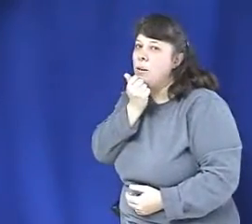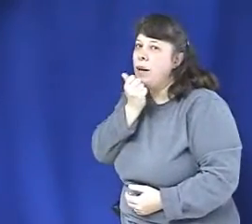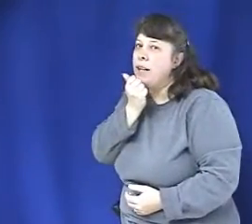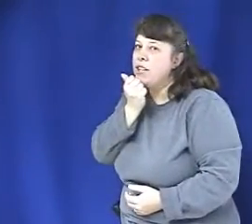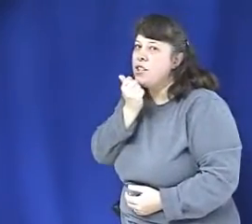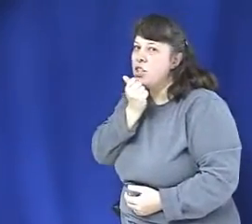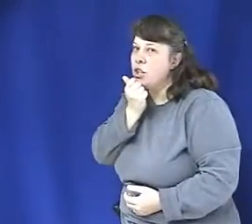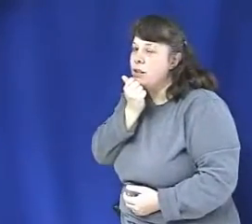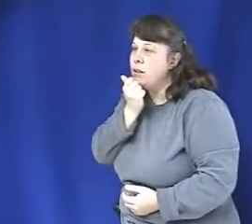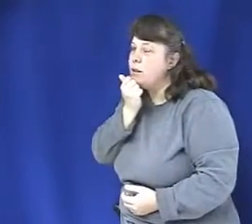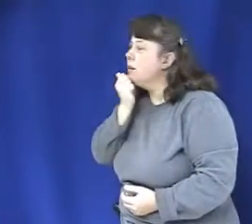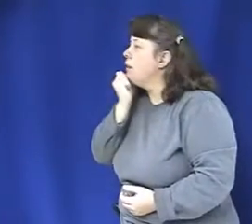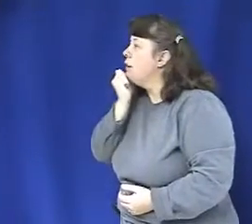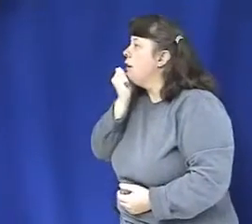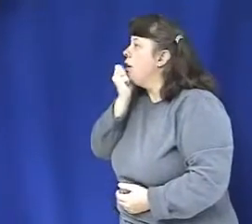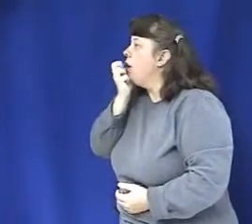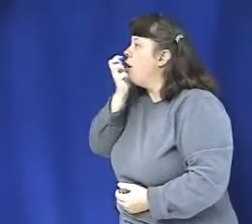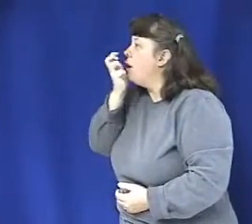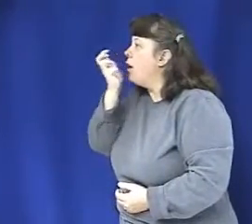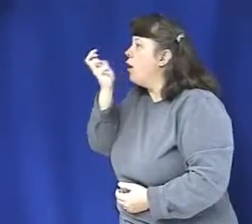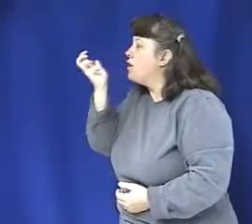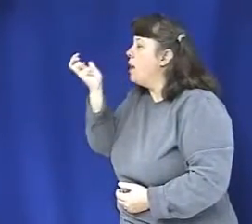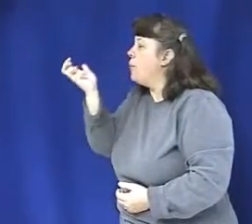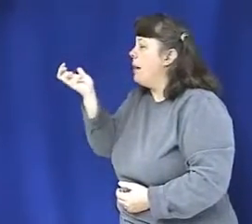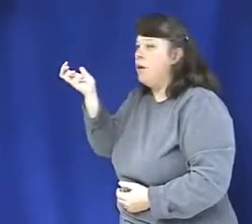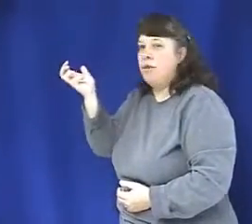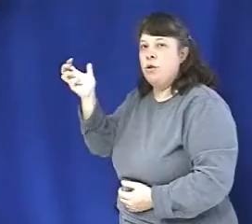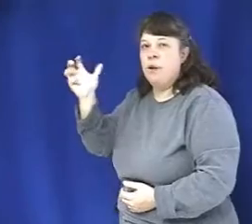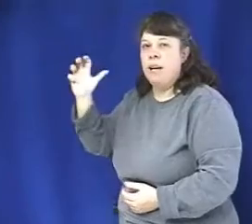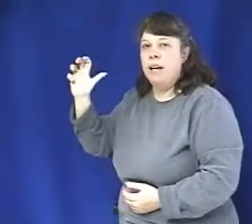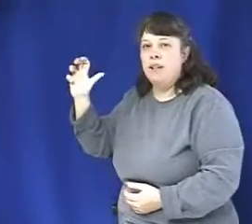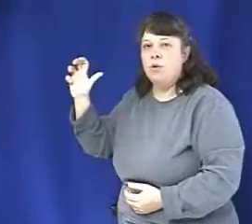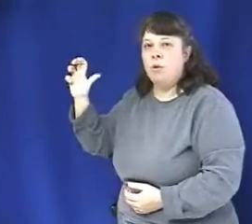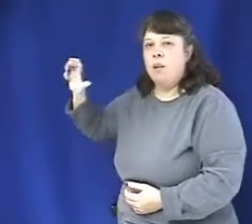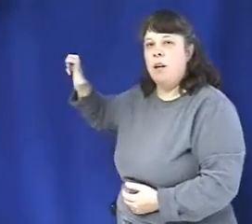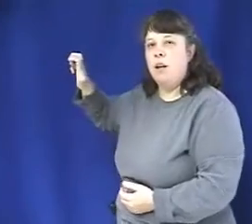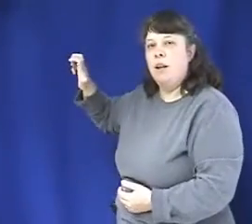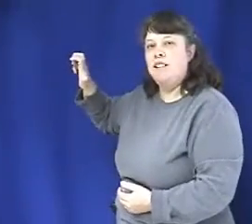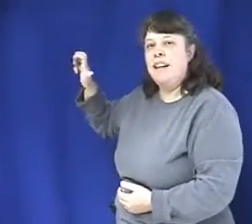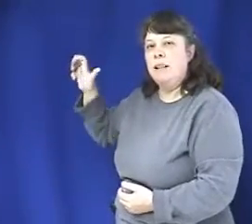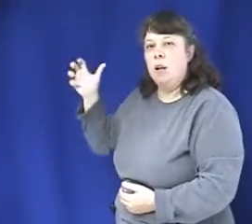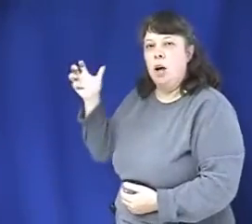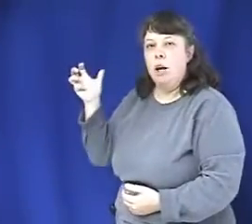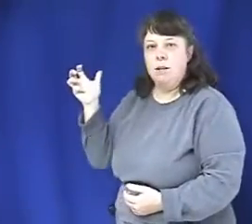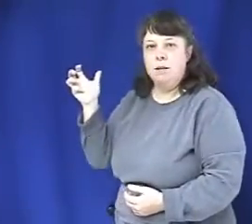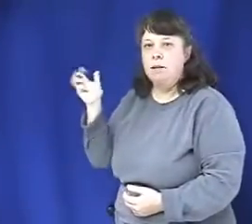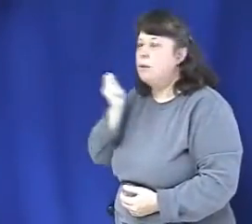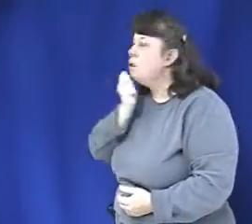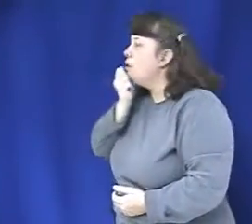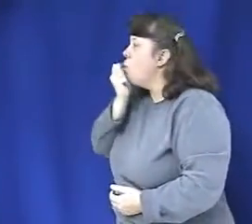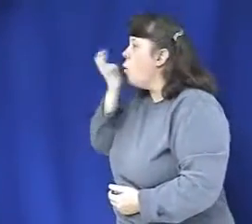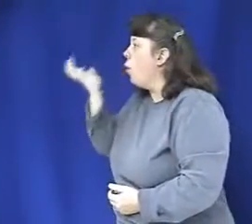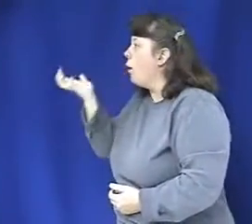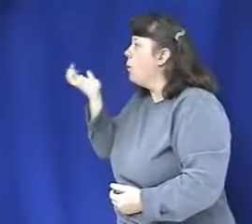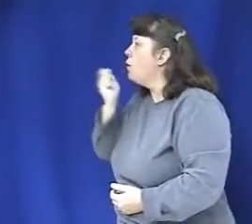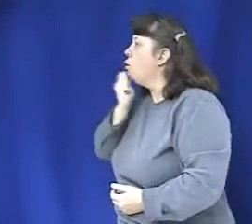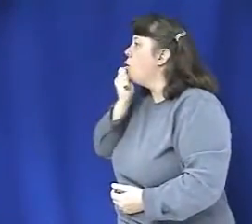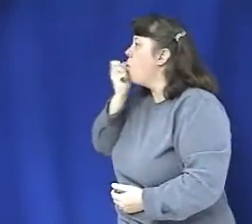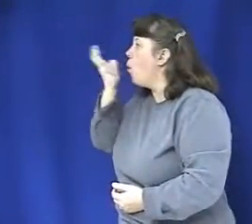right next to the chin, arcs up and out to a sort of a claw, a tight claw. Warm.